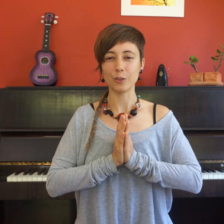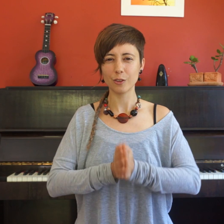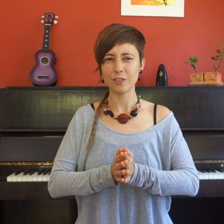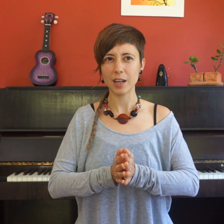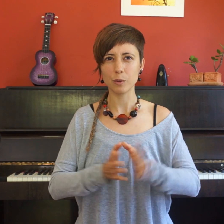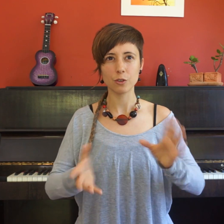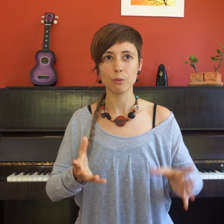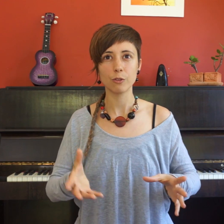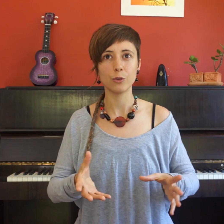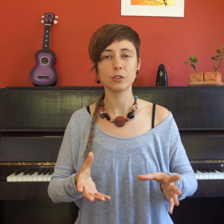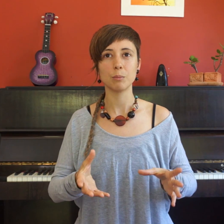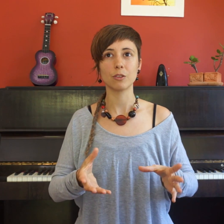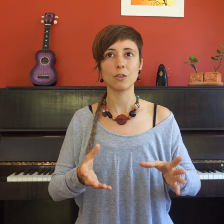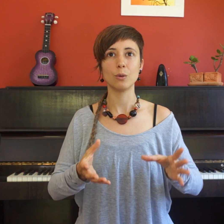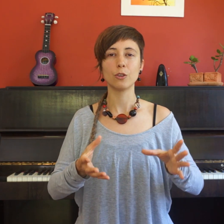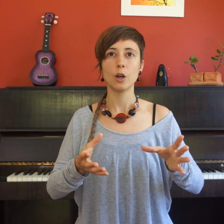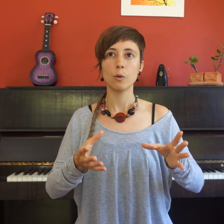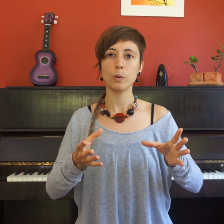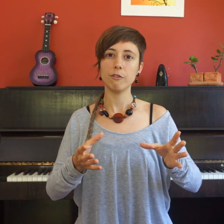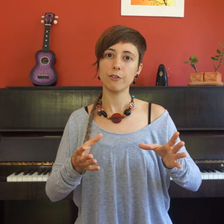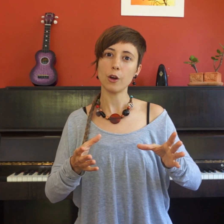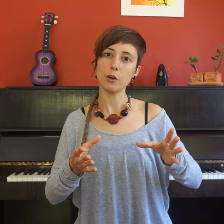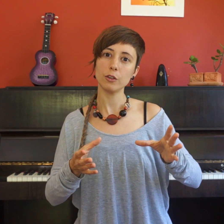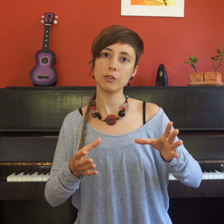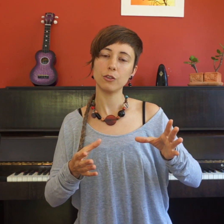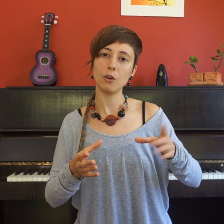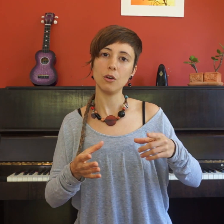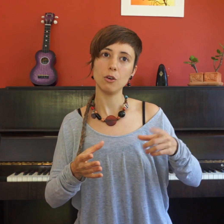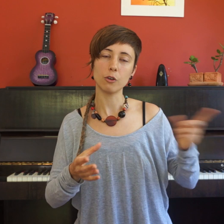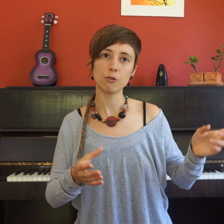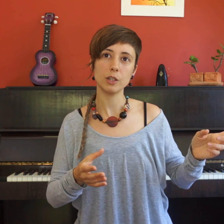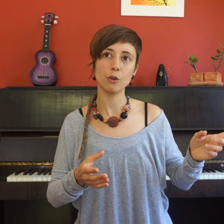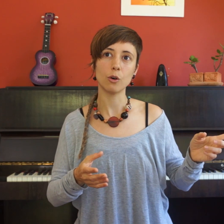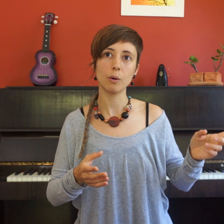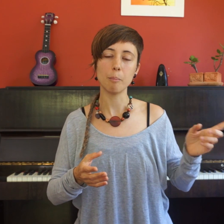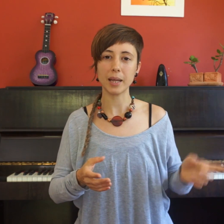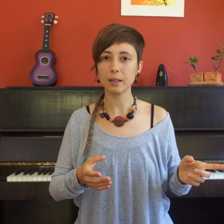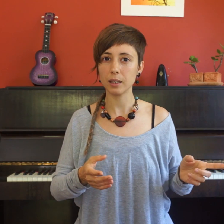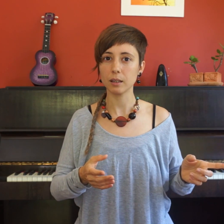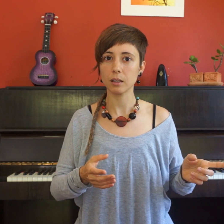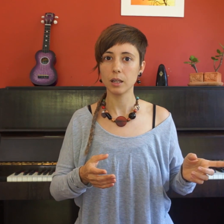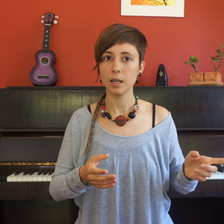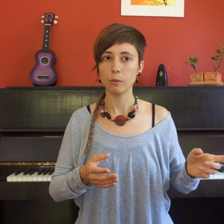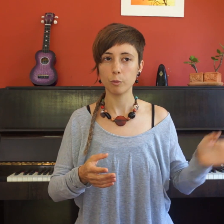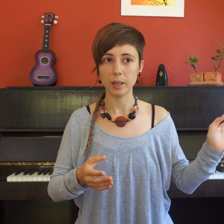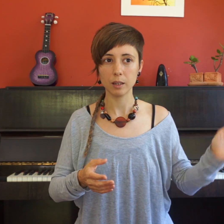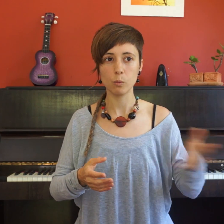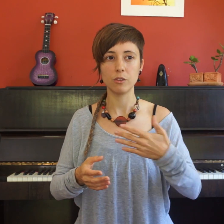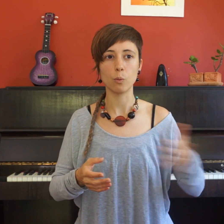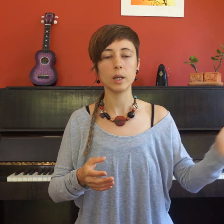Another day, when she was around 14 months old, we've heard the laundry door banging. It was banging with the